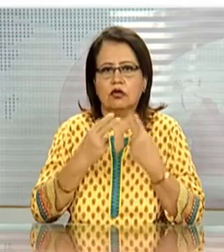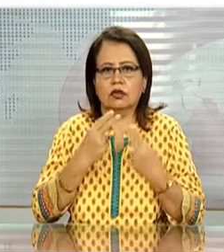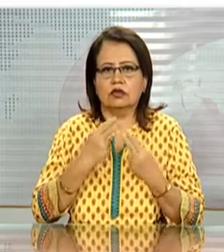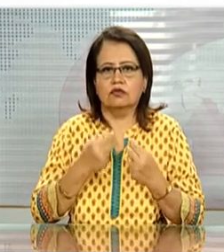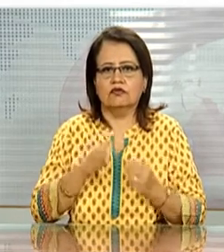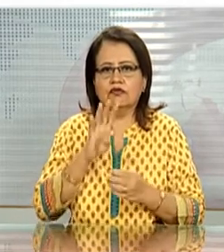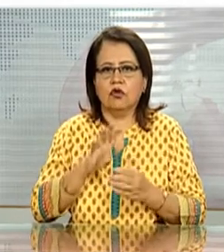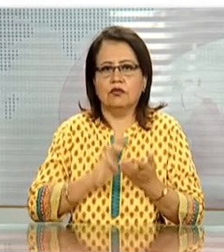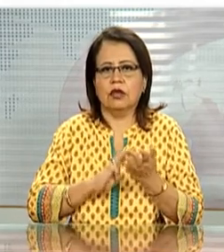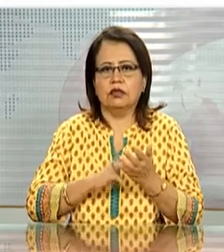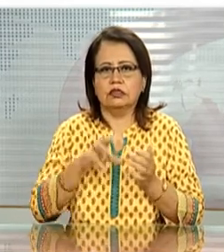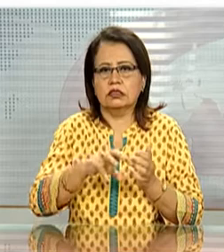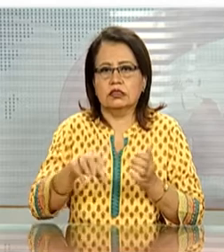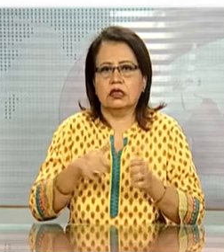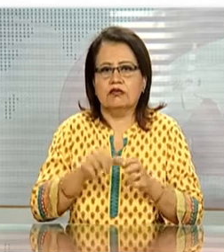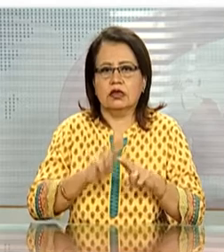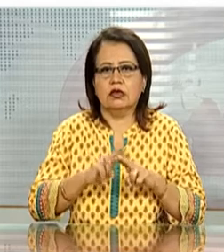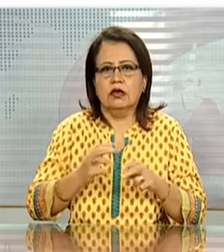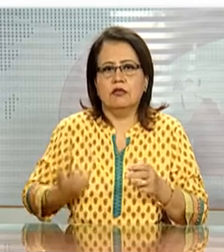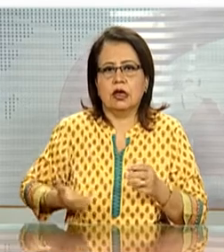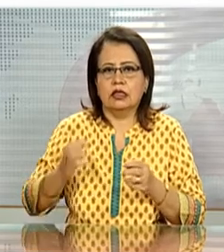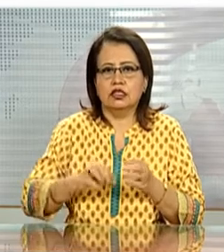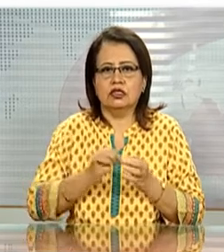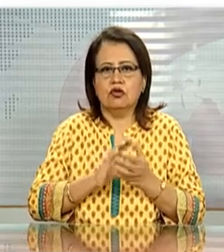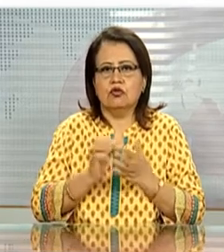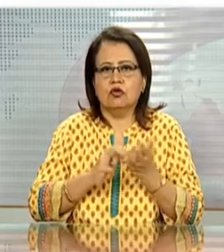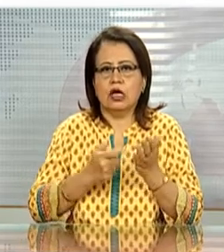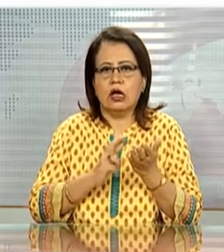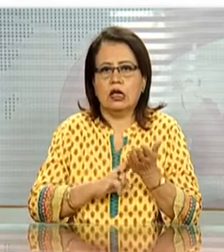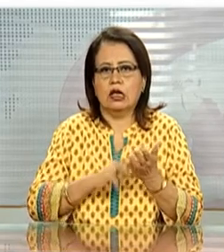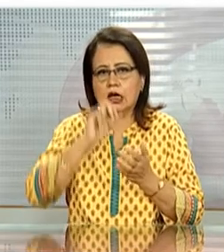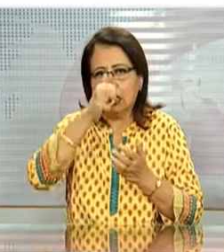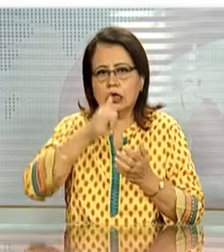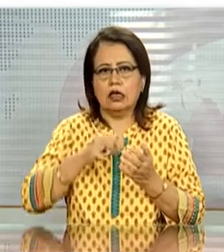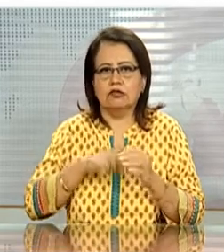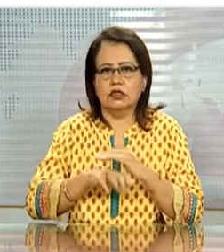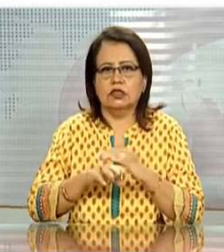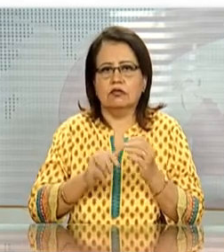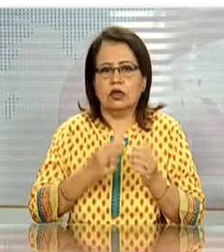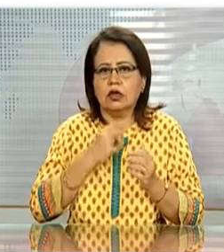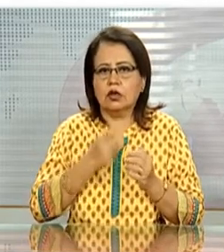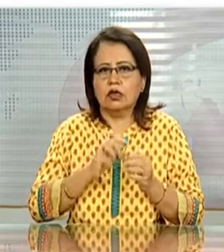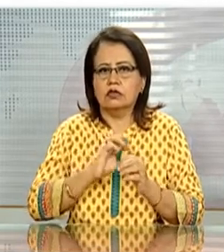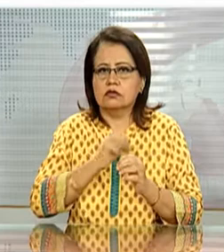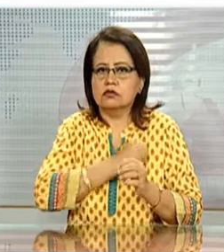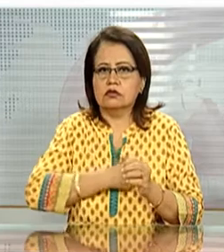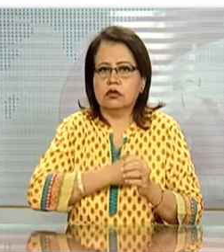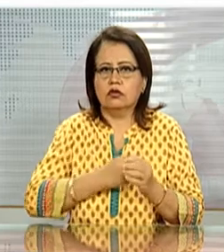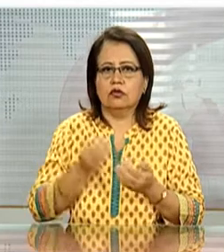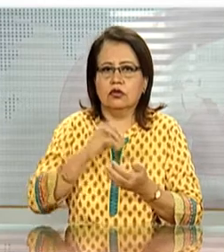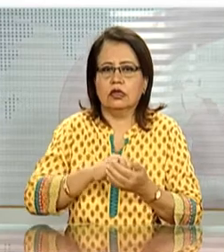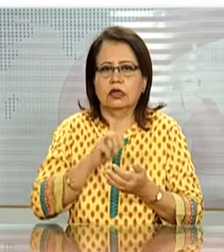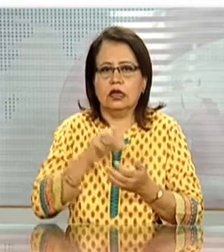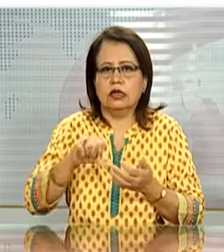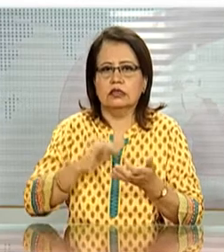Communications from four member states Afghanistan Bangladesh Bhutan and India in which they conveyed their inability to